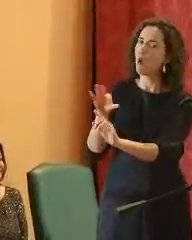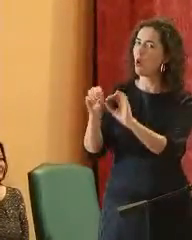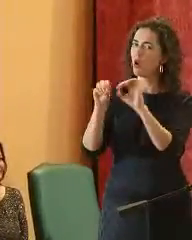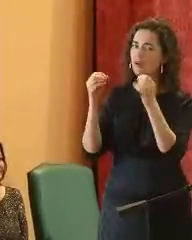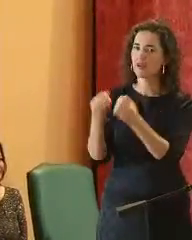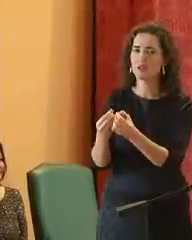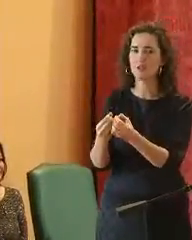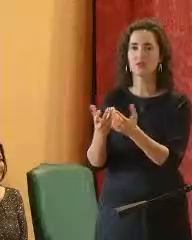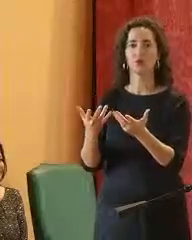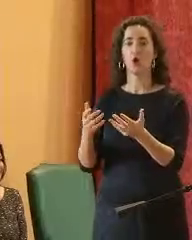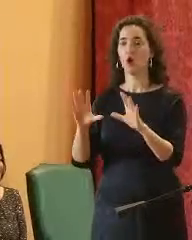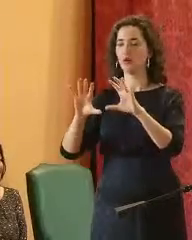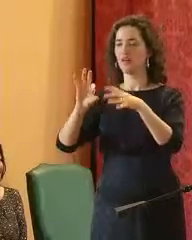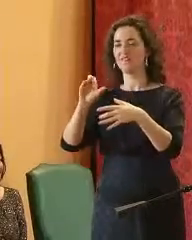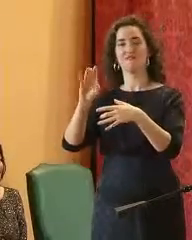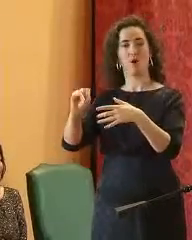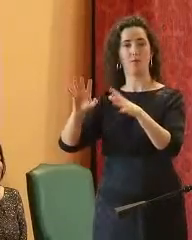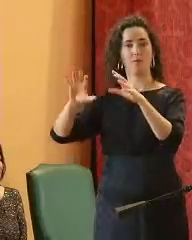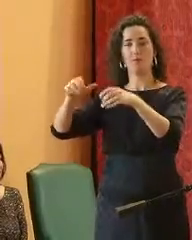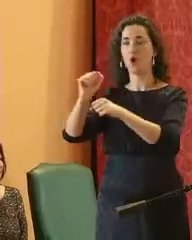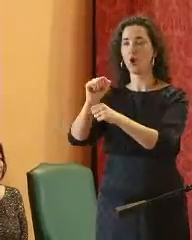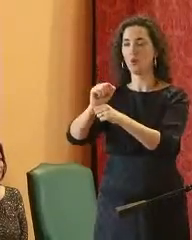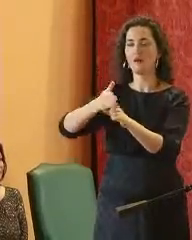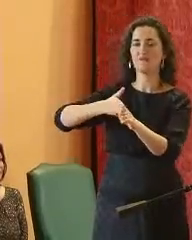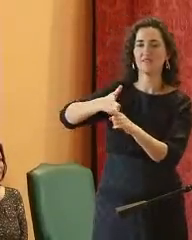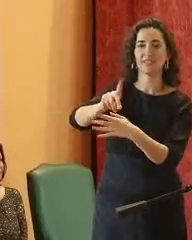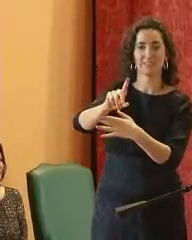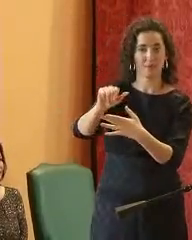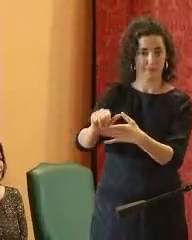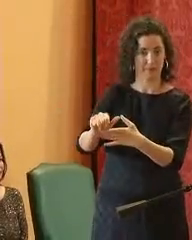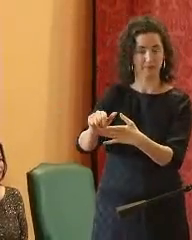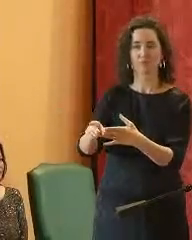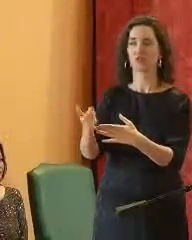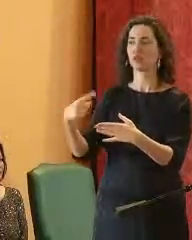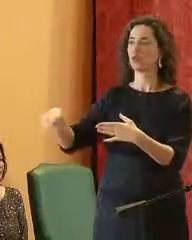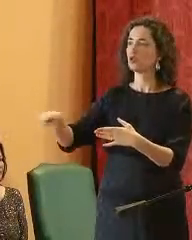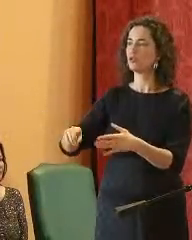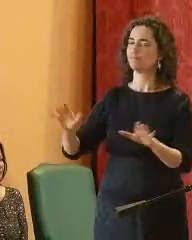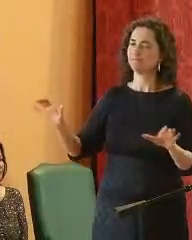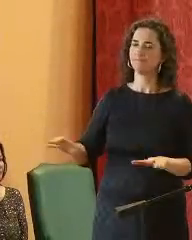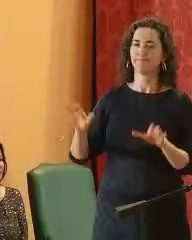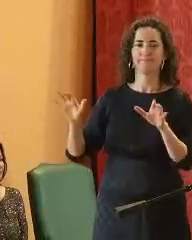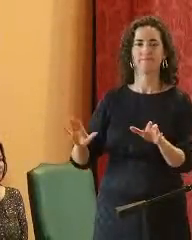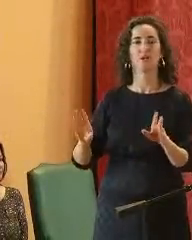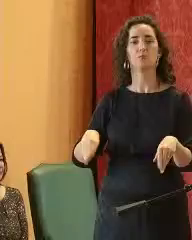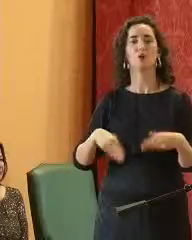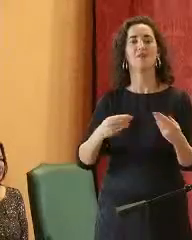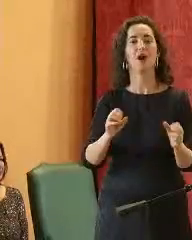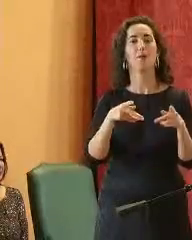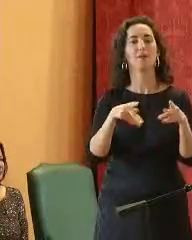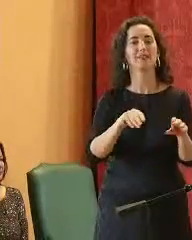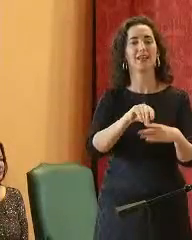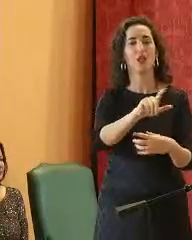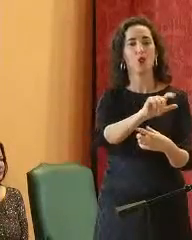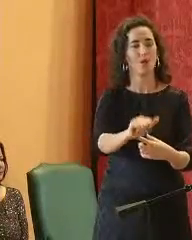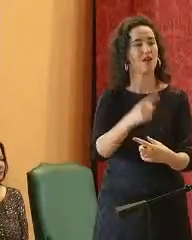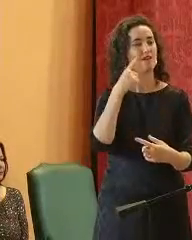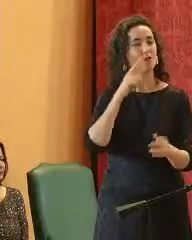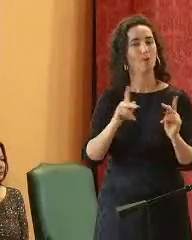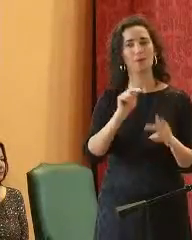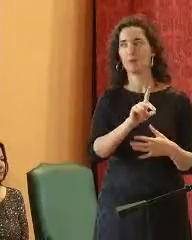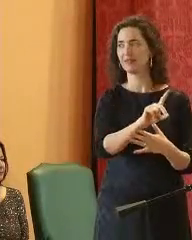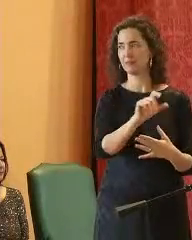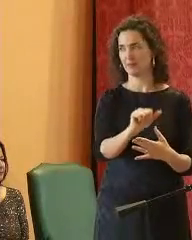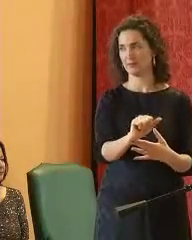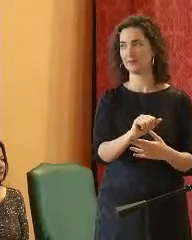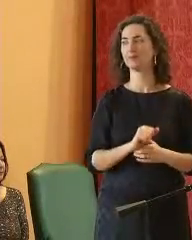organization, or firm working in the disability field that has consistently presented opportunities in Louisiana for people with